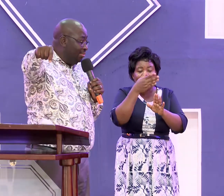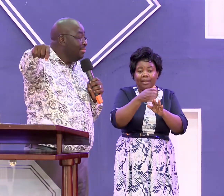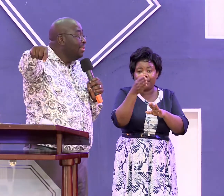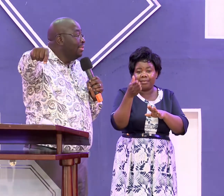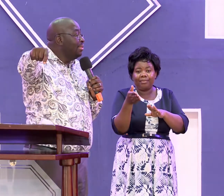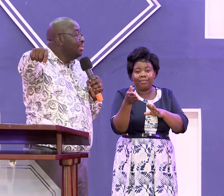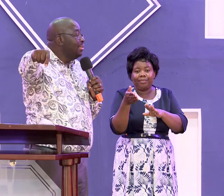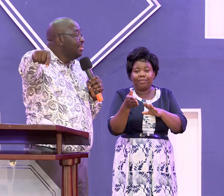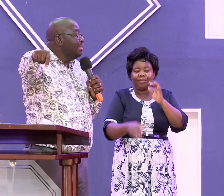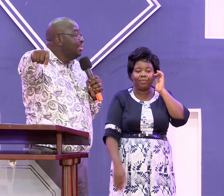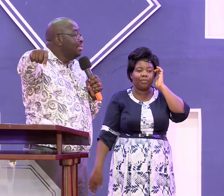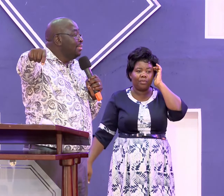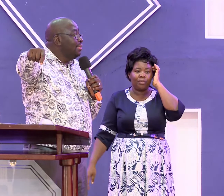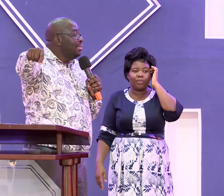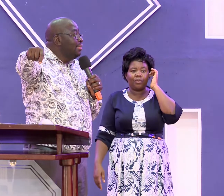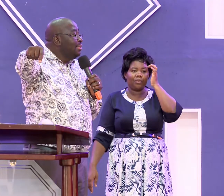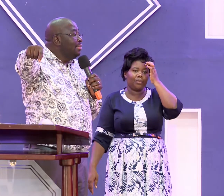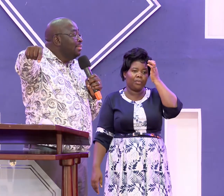The marking guide.